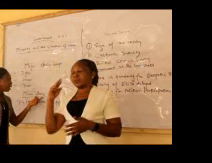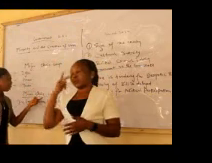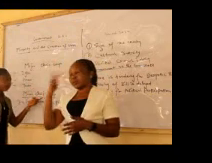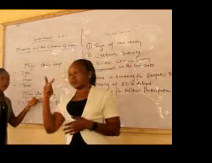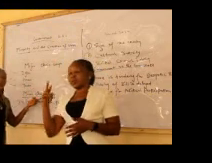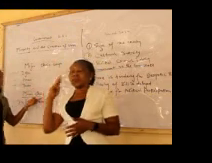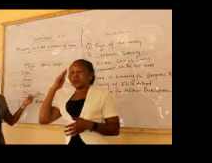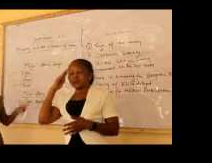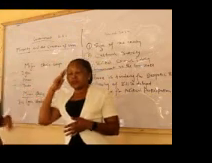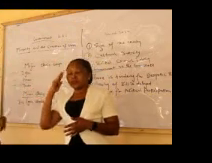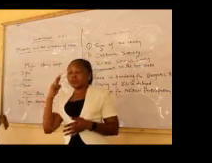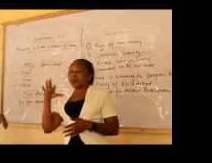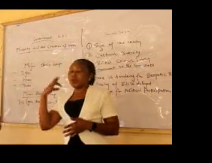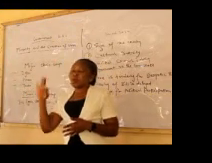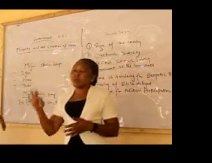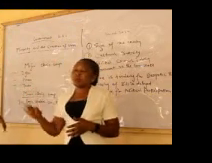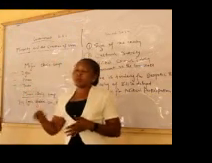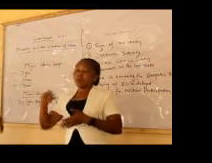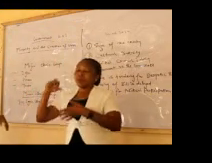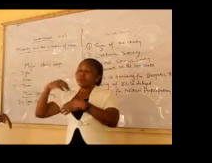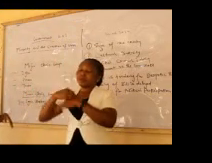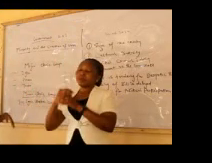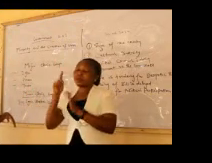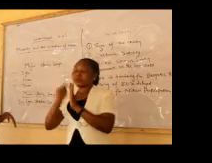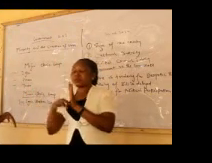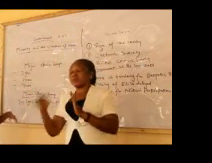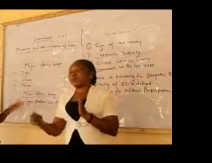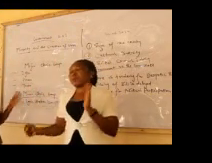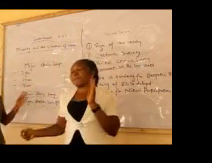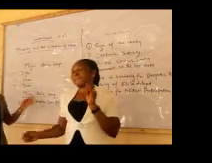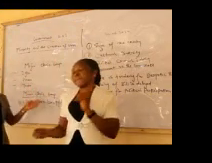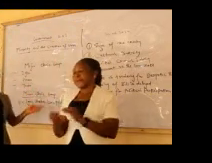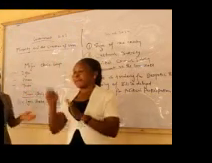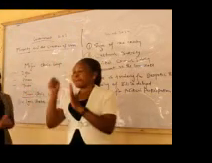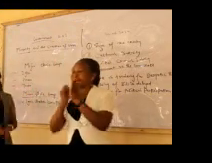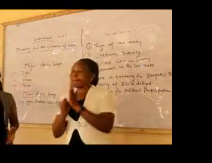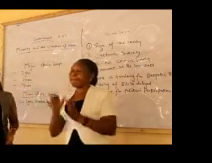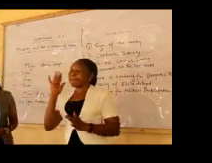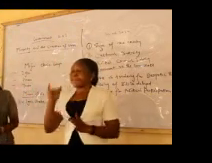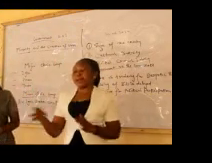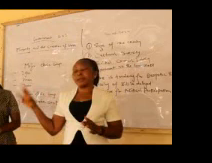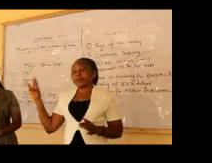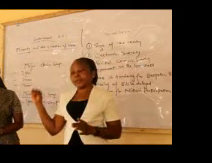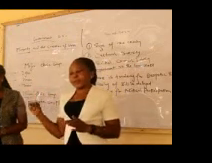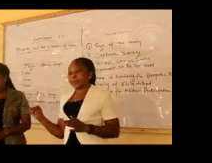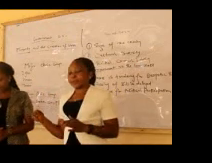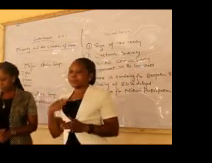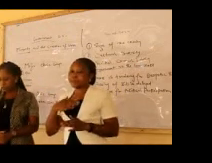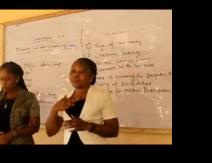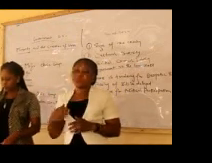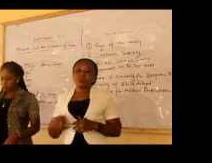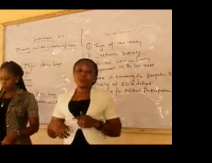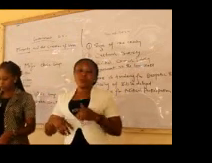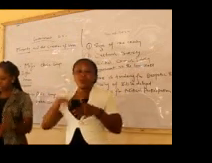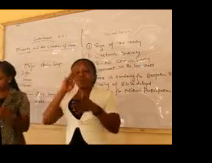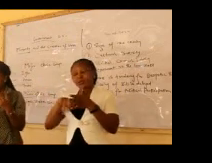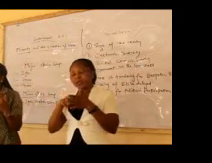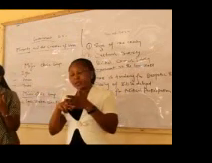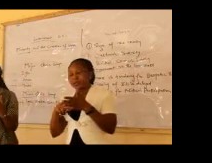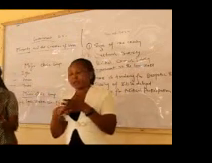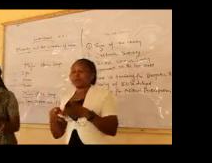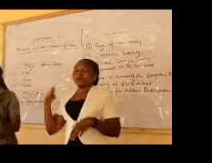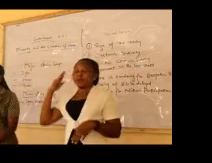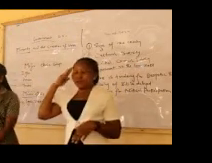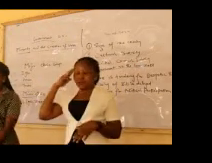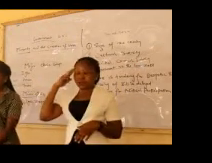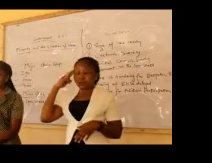what? The minority group. So, I urge you to read ahead of me. Read the